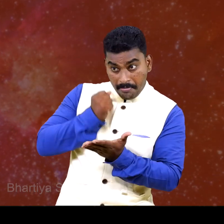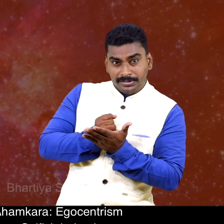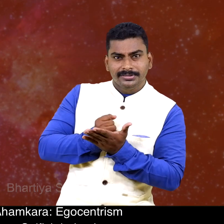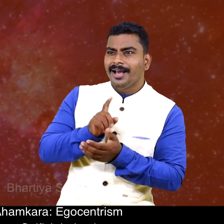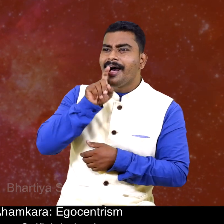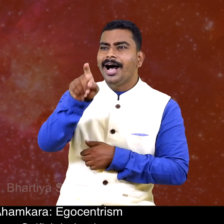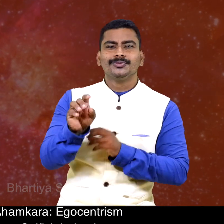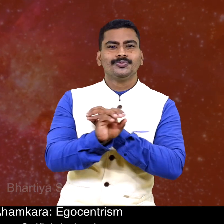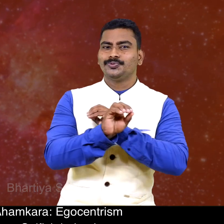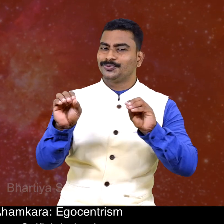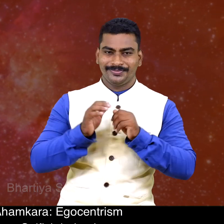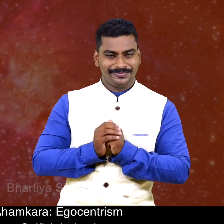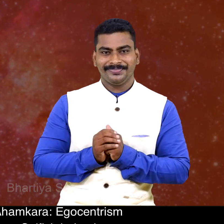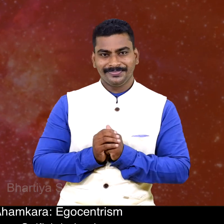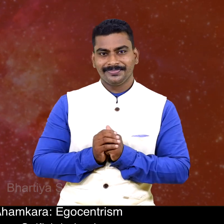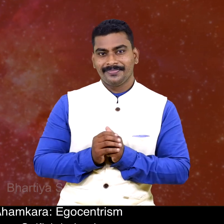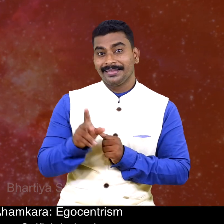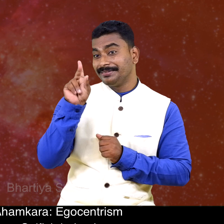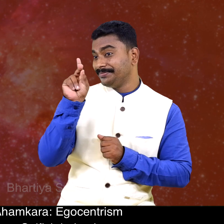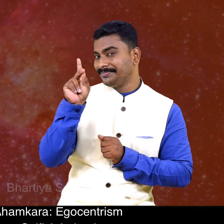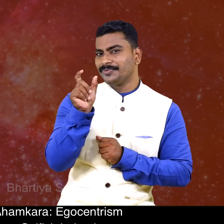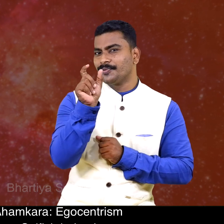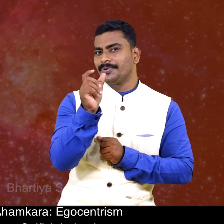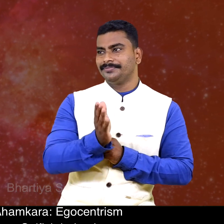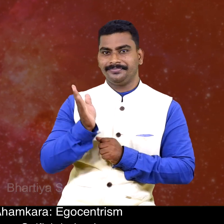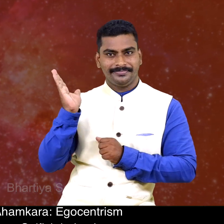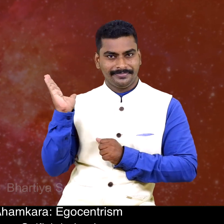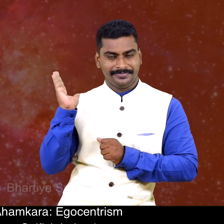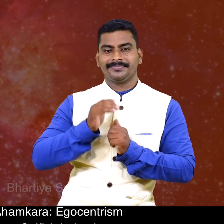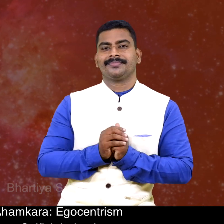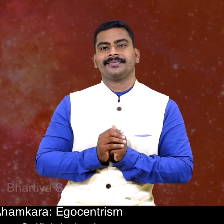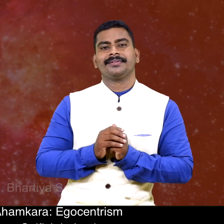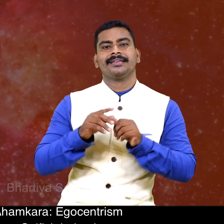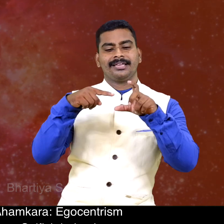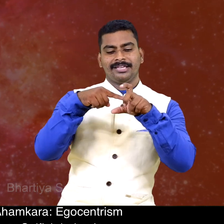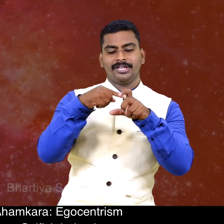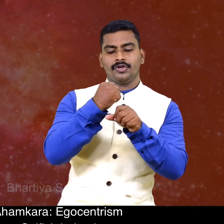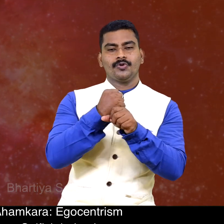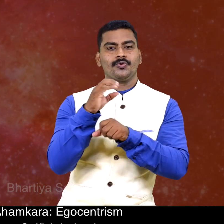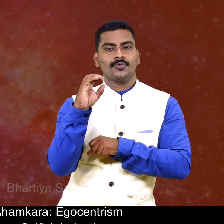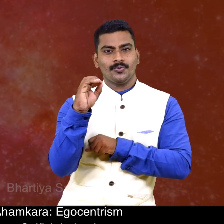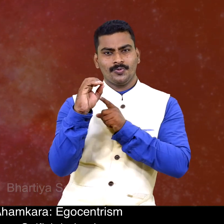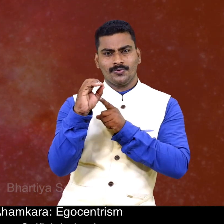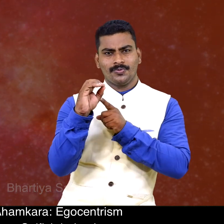The second is ahankara or egocentrism, selfish